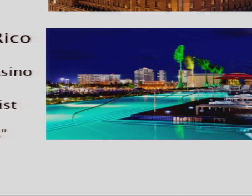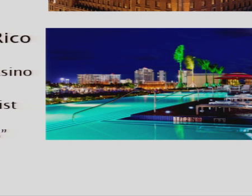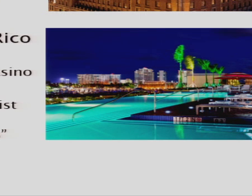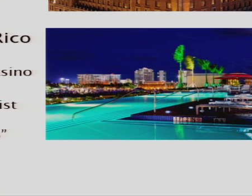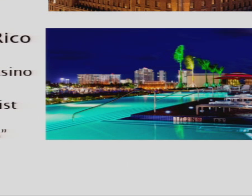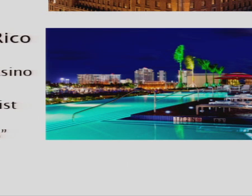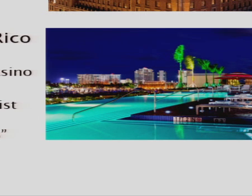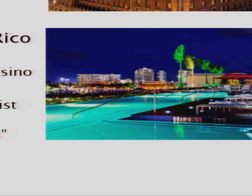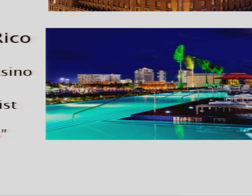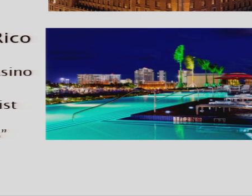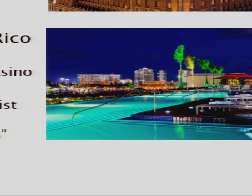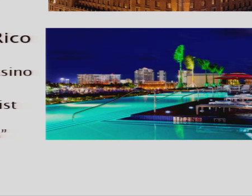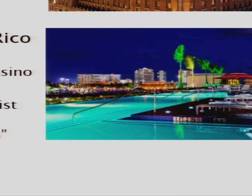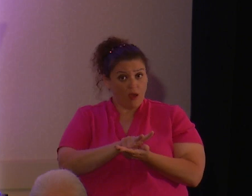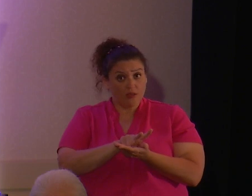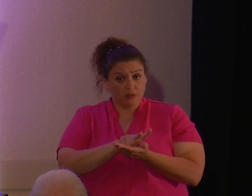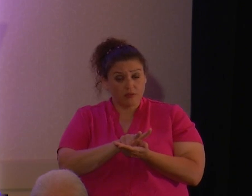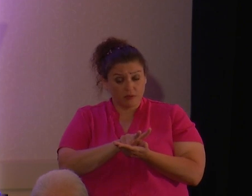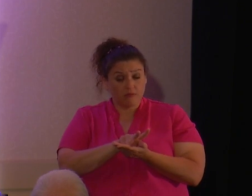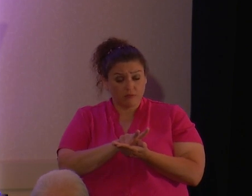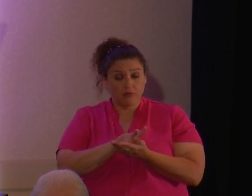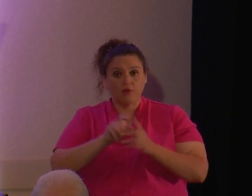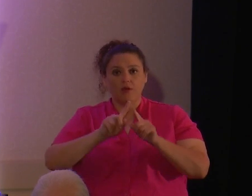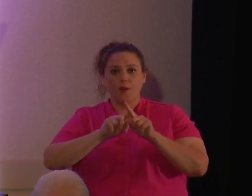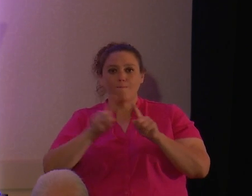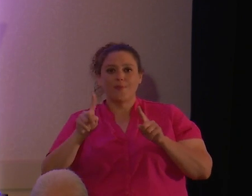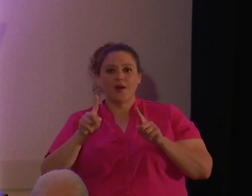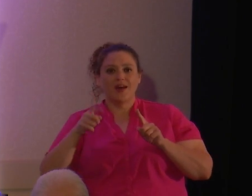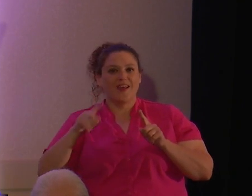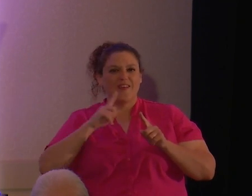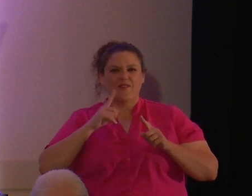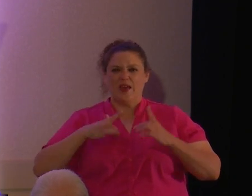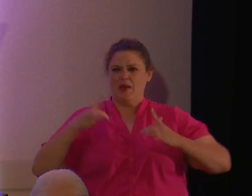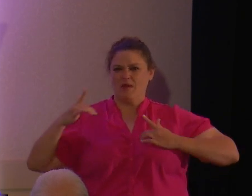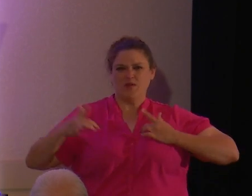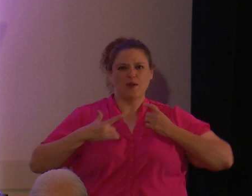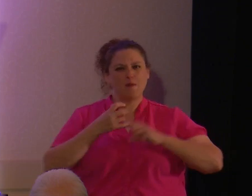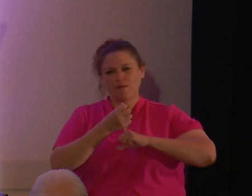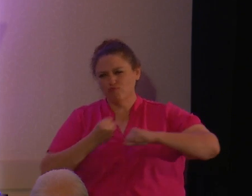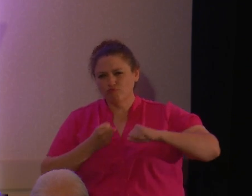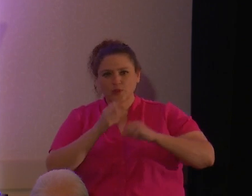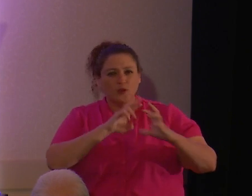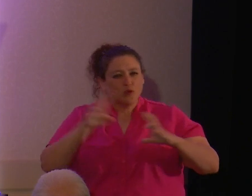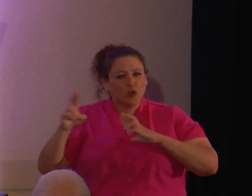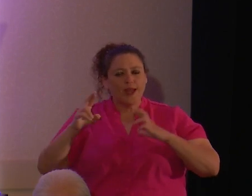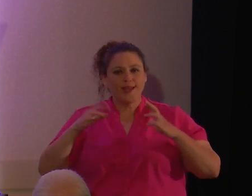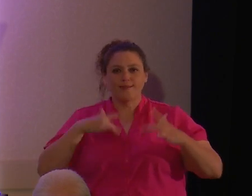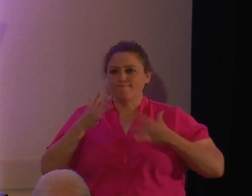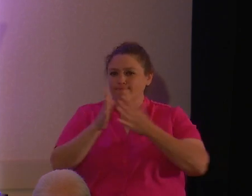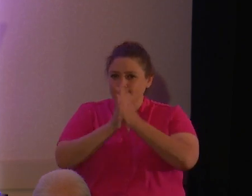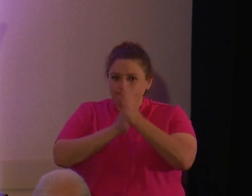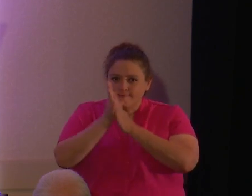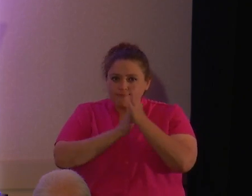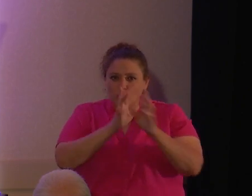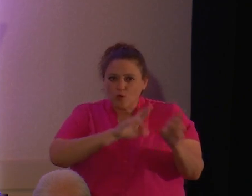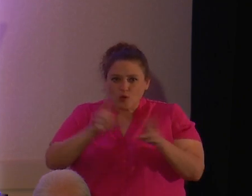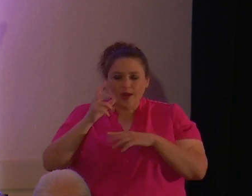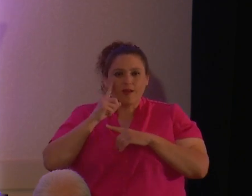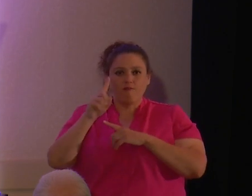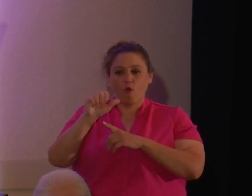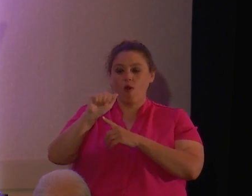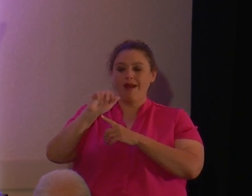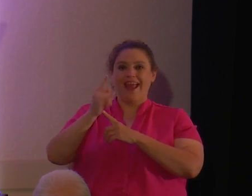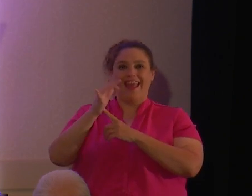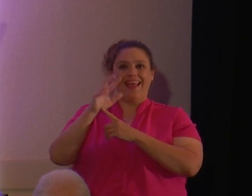They lost, but they were pumped, they were psyched, and they are ready for an atheist